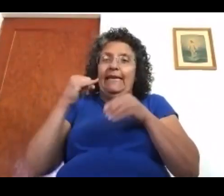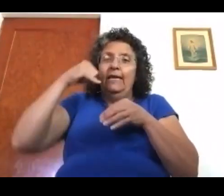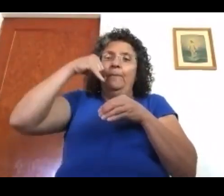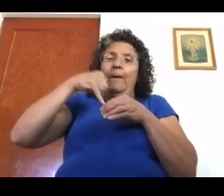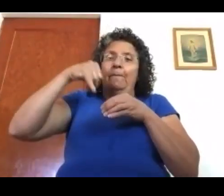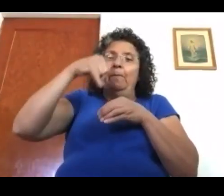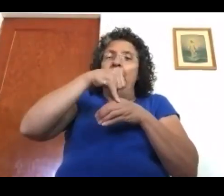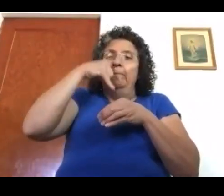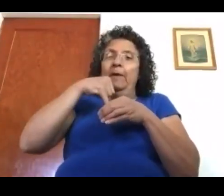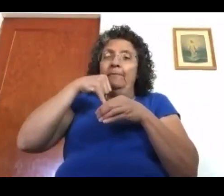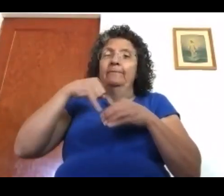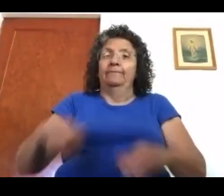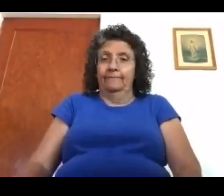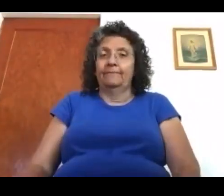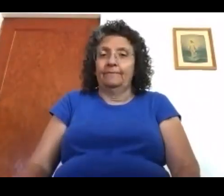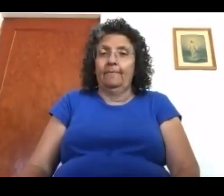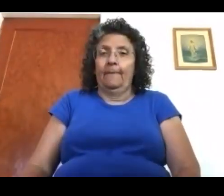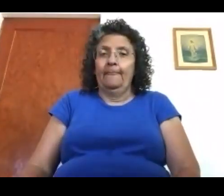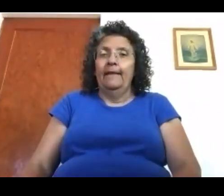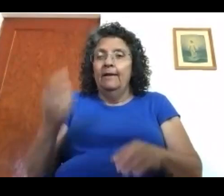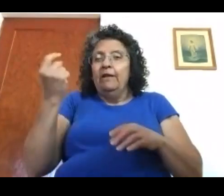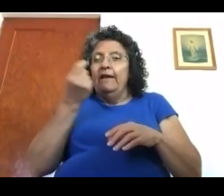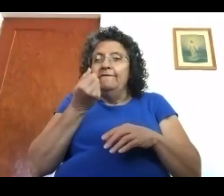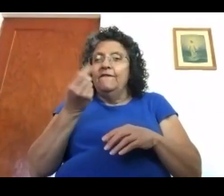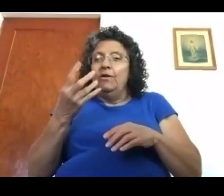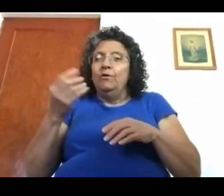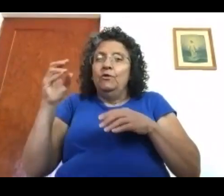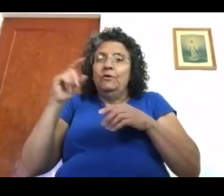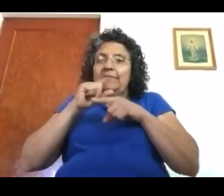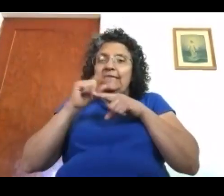3. And put a seed in each one.